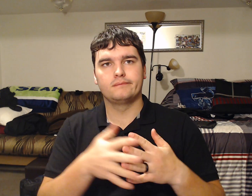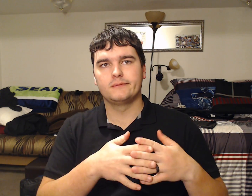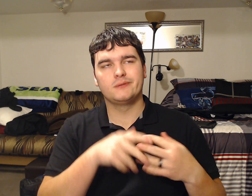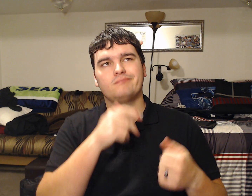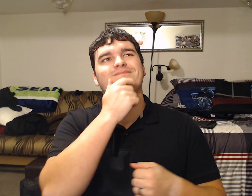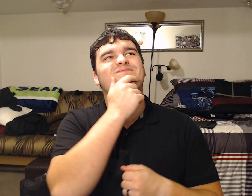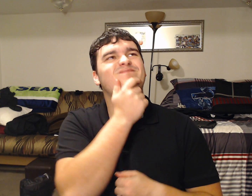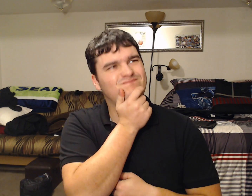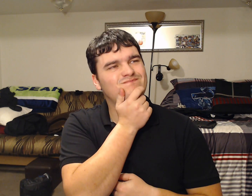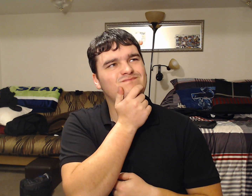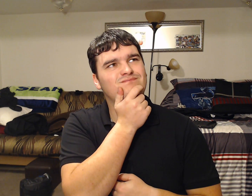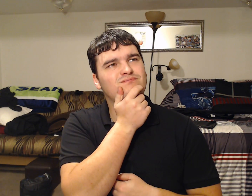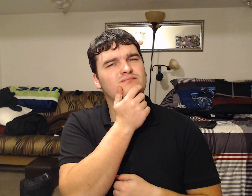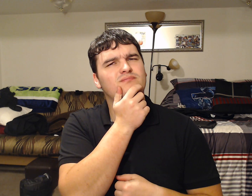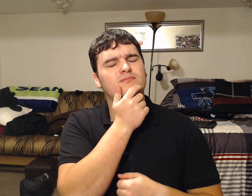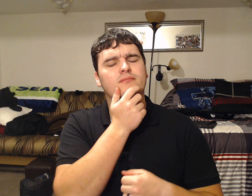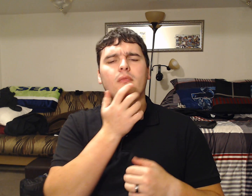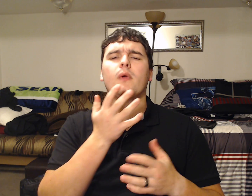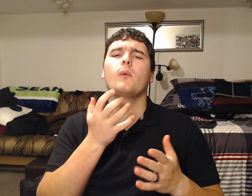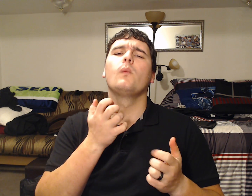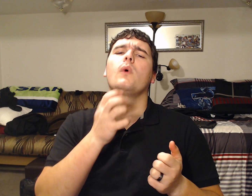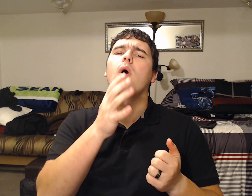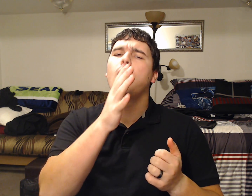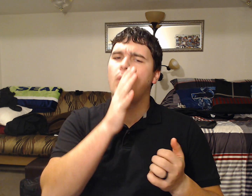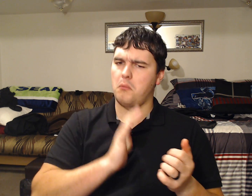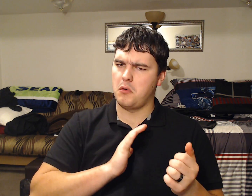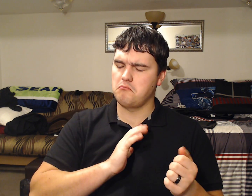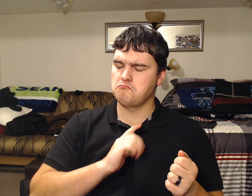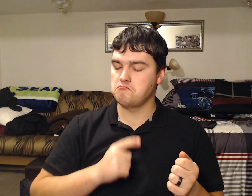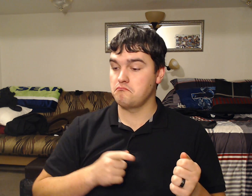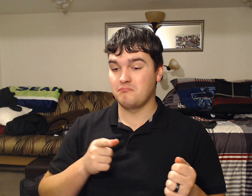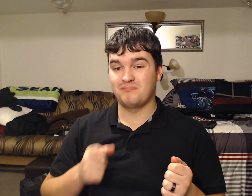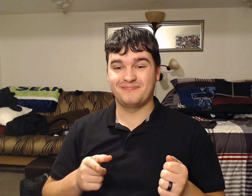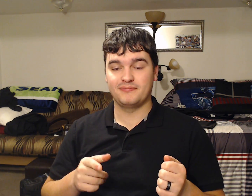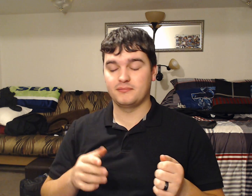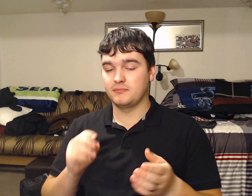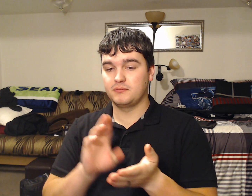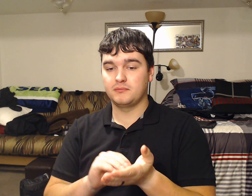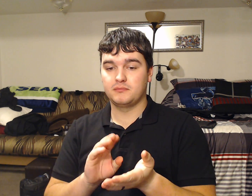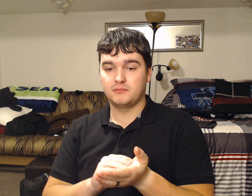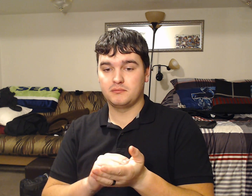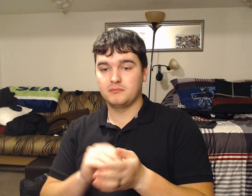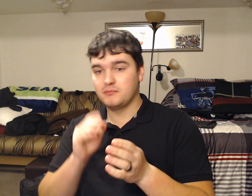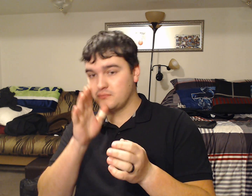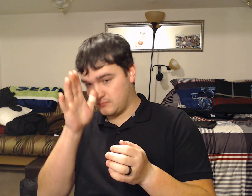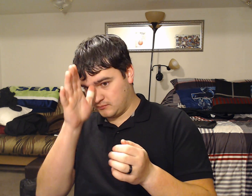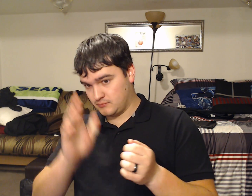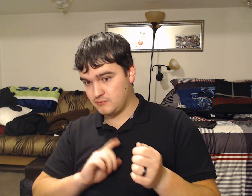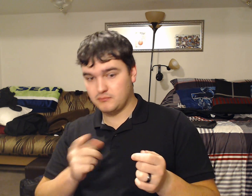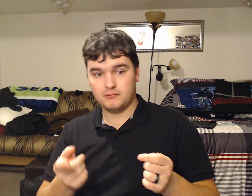I'd like a woman. The newspaper man looked for one, finally found one, and brought her back for the American to look at.